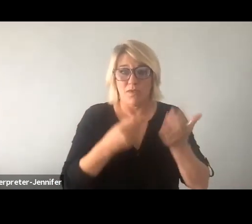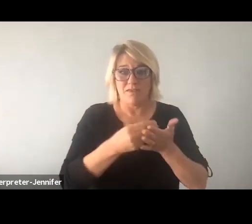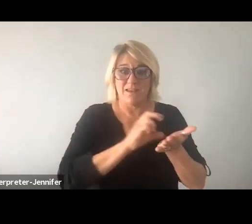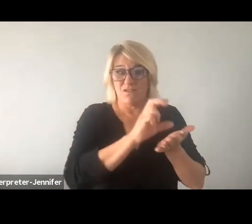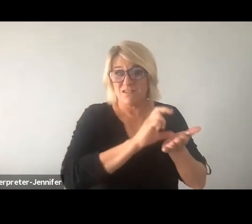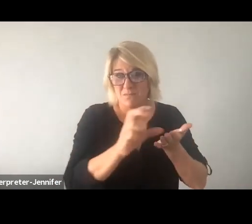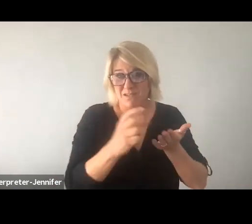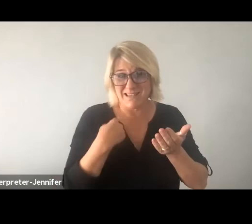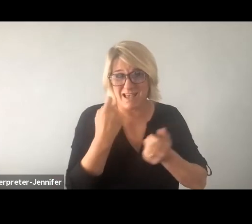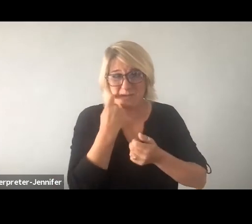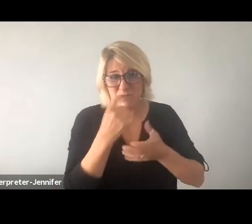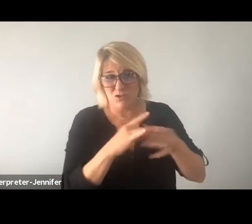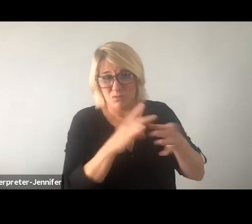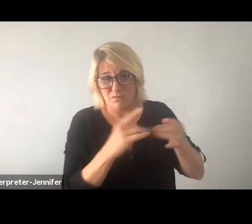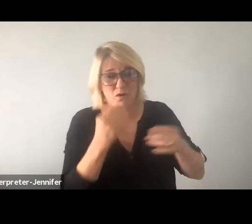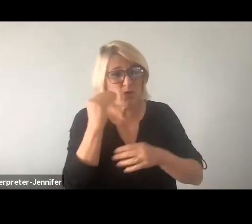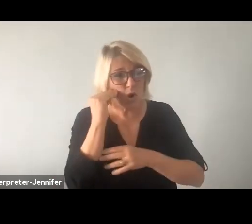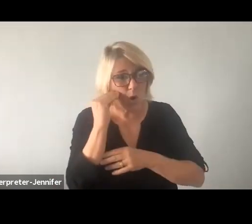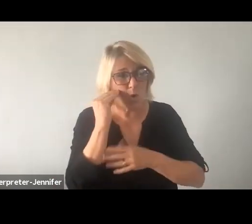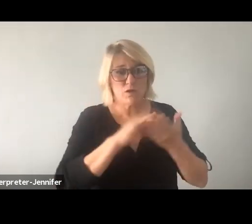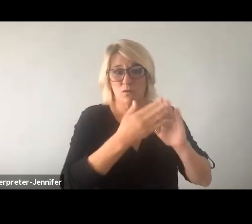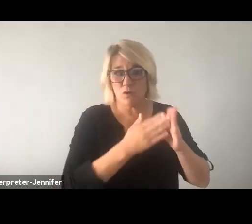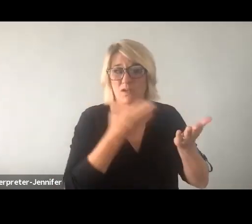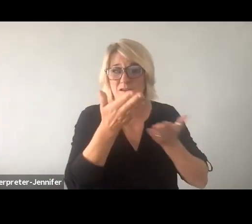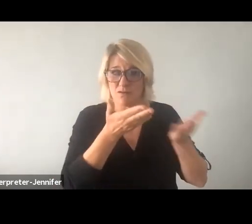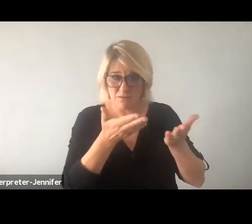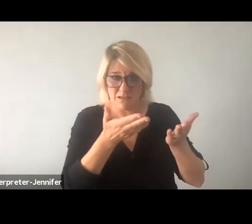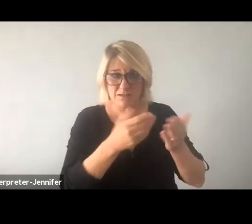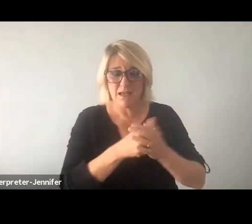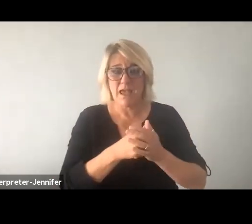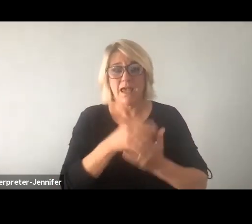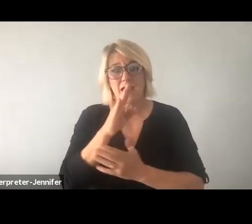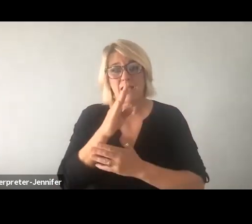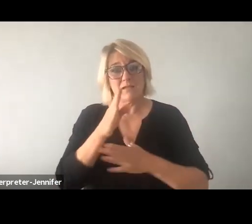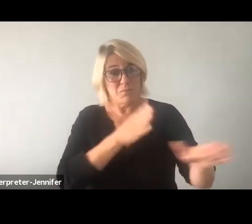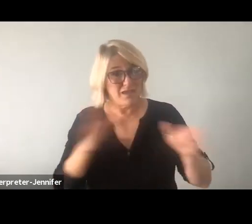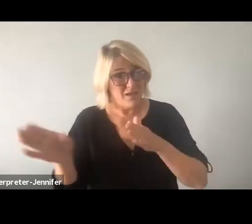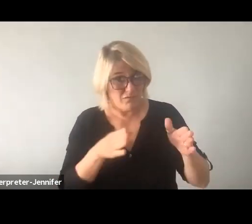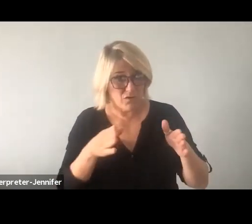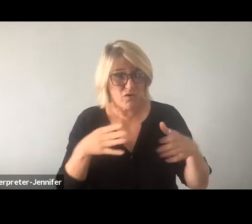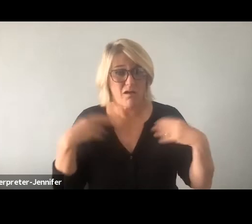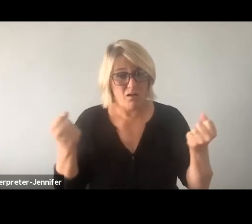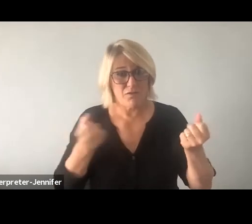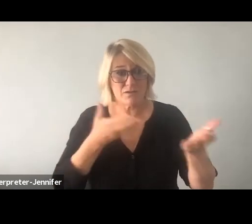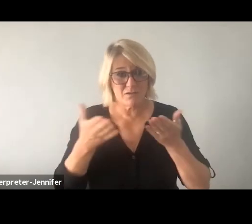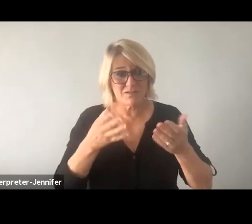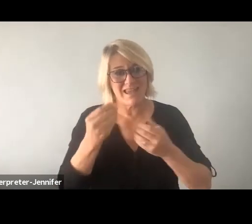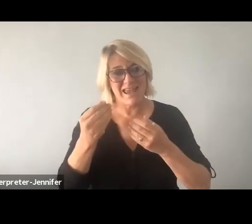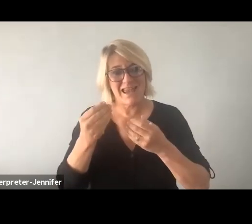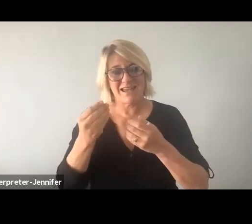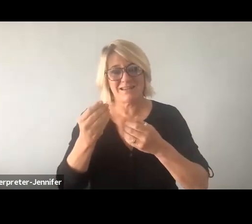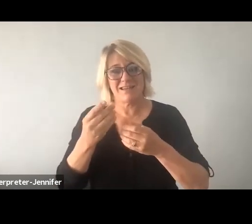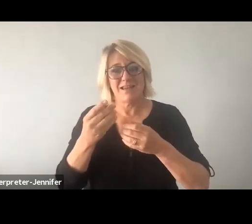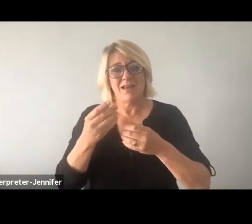mentioned for home and community-based services and behavioral health services, and significant investments in